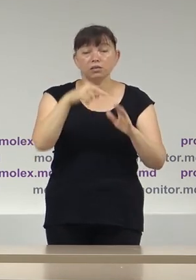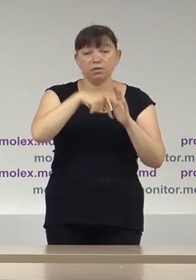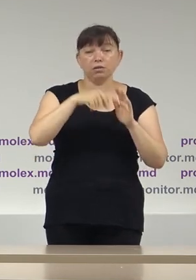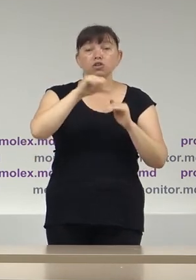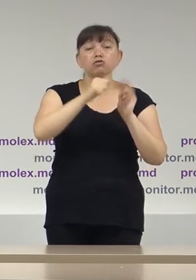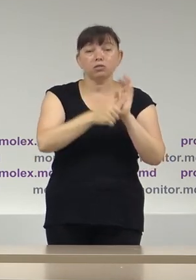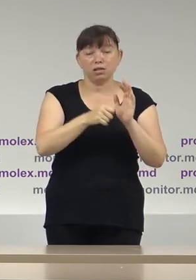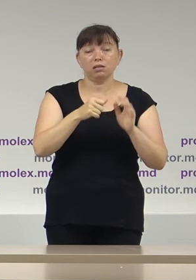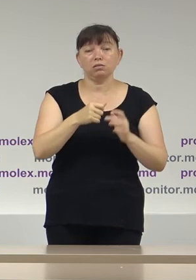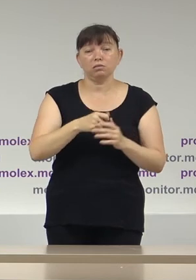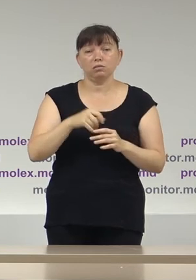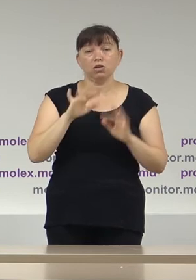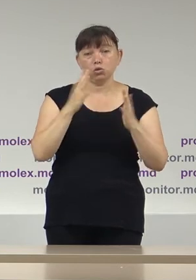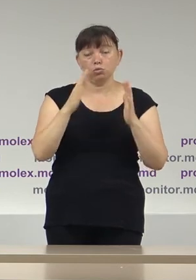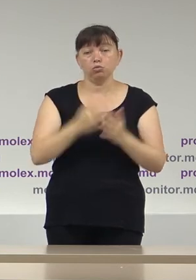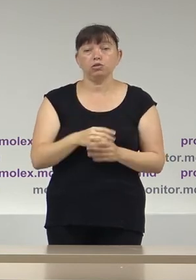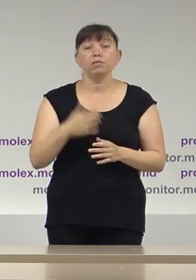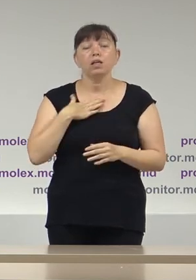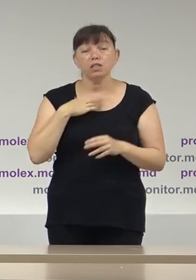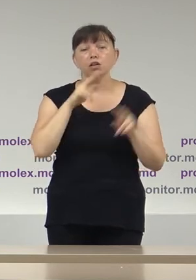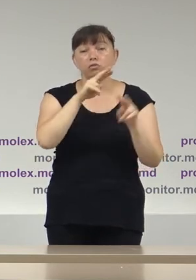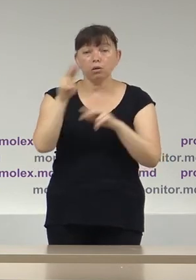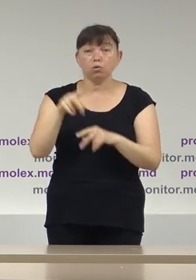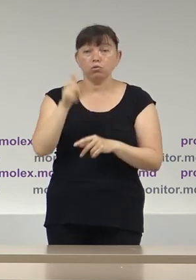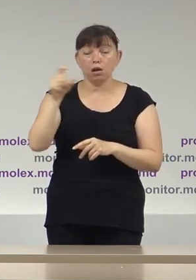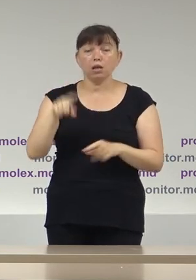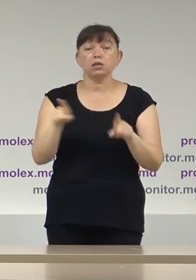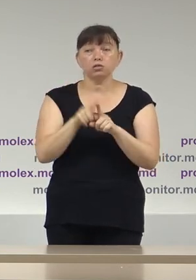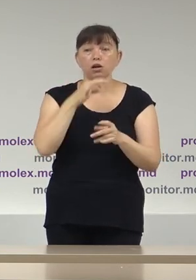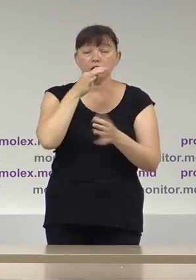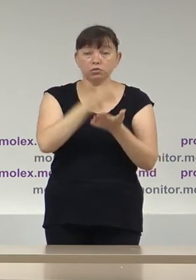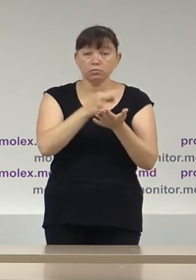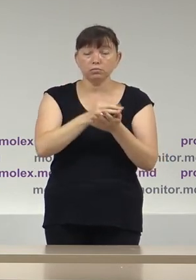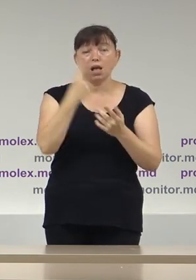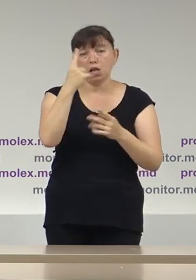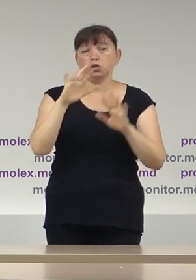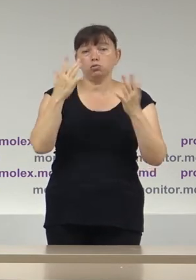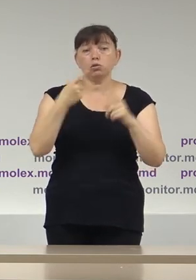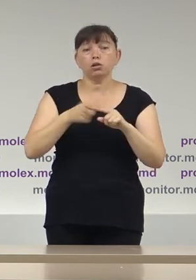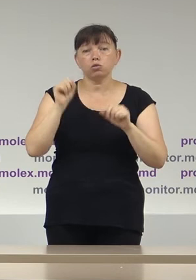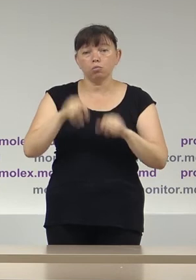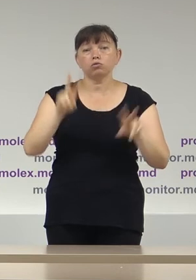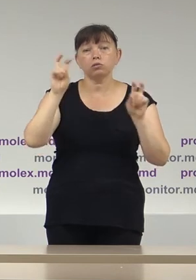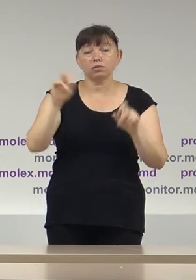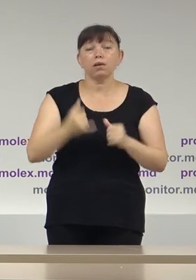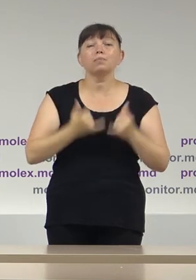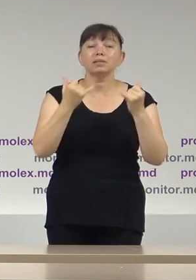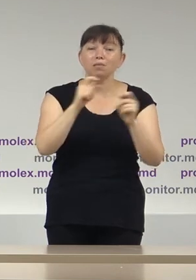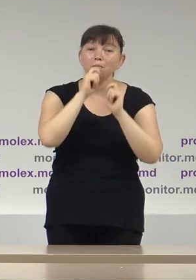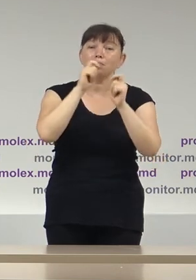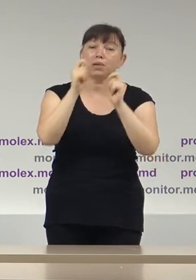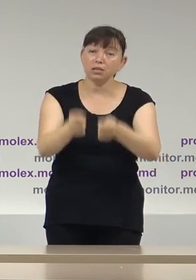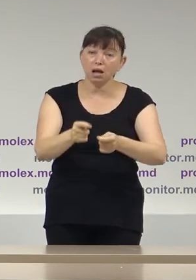involving employees from the public sector in campaigning activities, 16 cases. Our observers